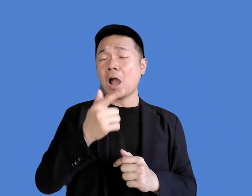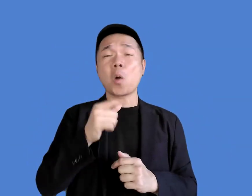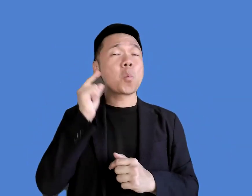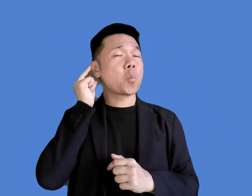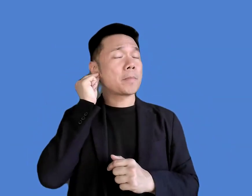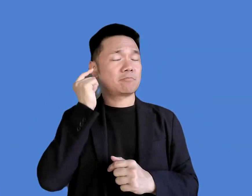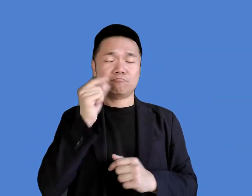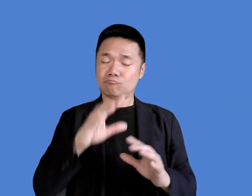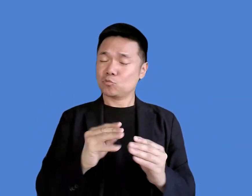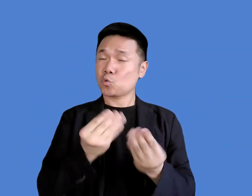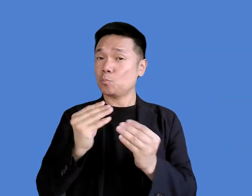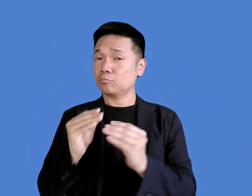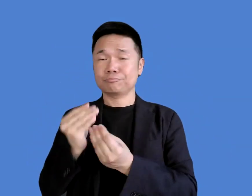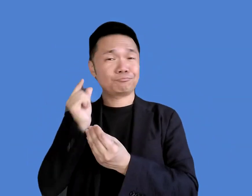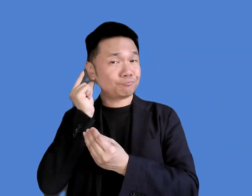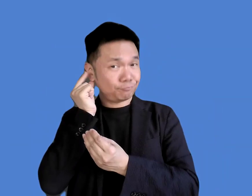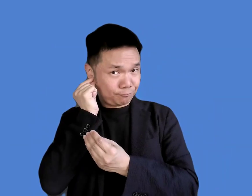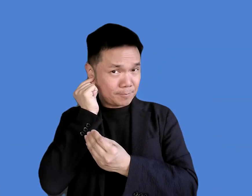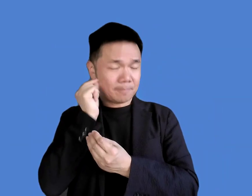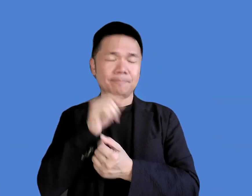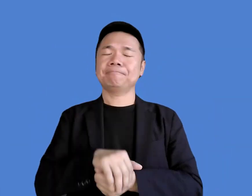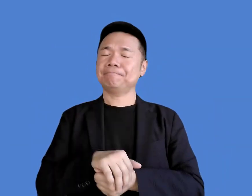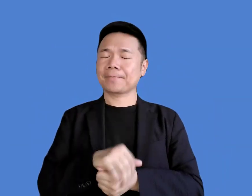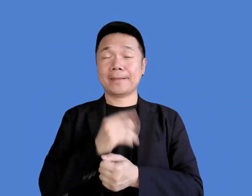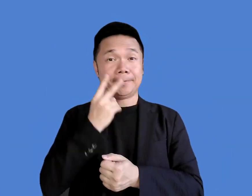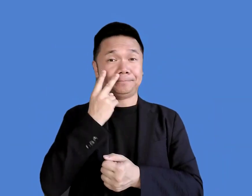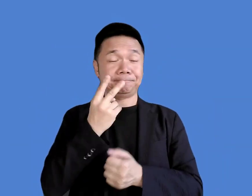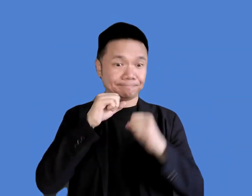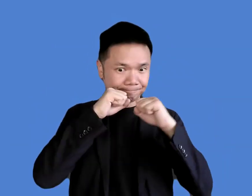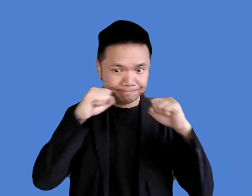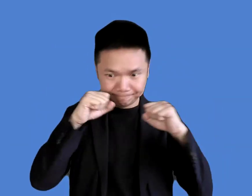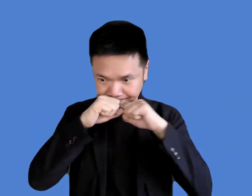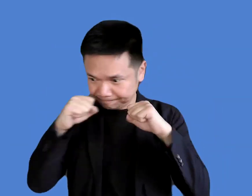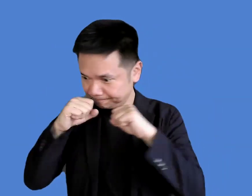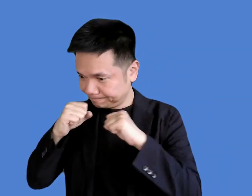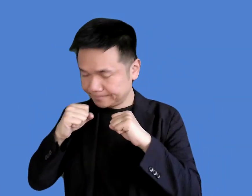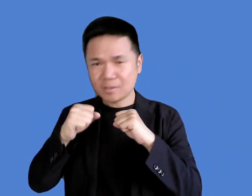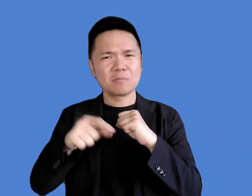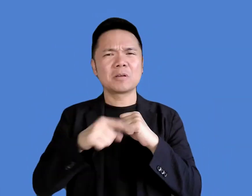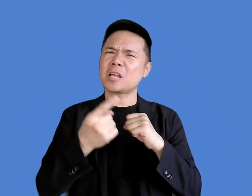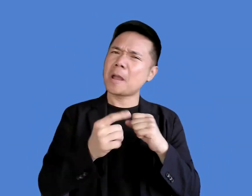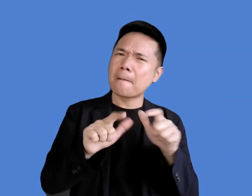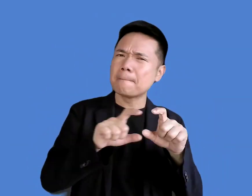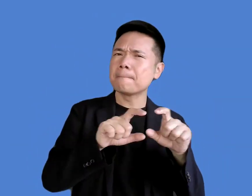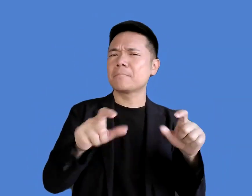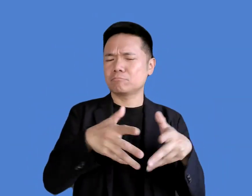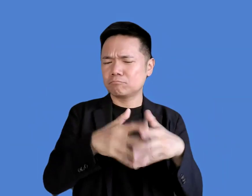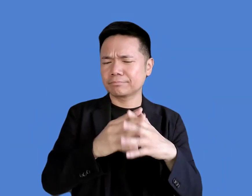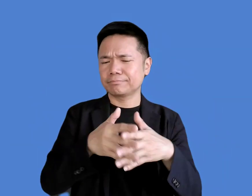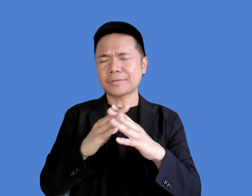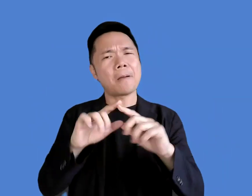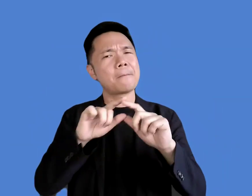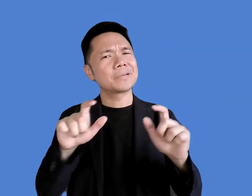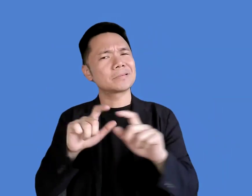particular are doing extraordinary things, growing businesses, creating